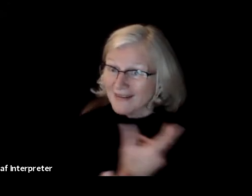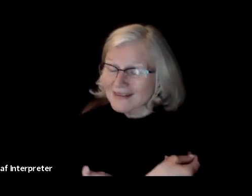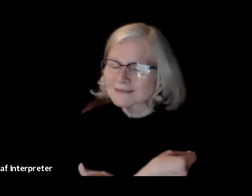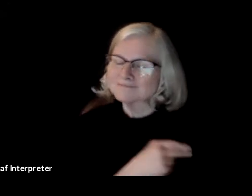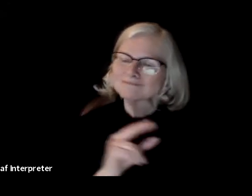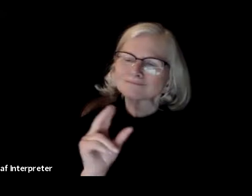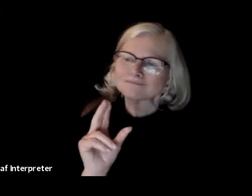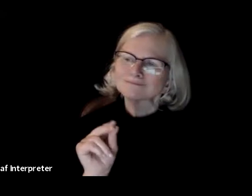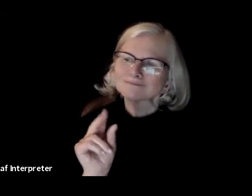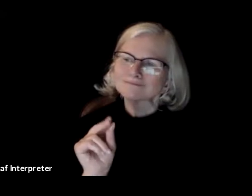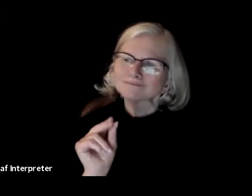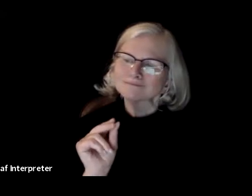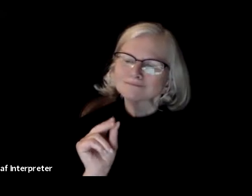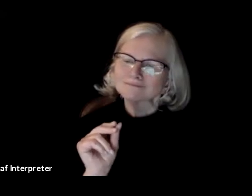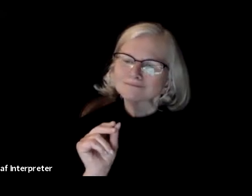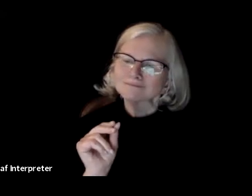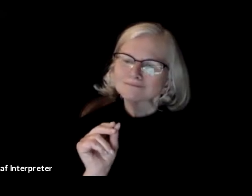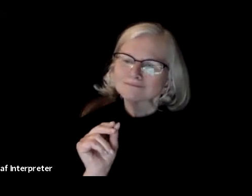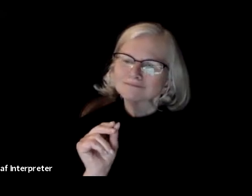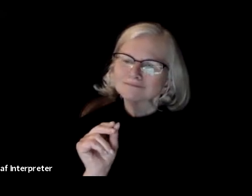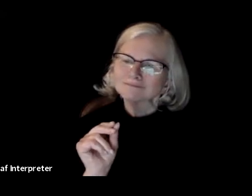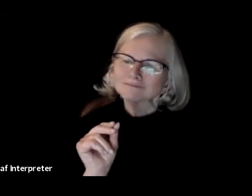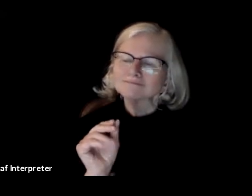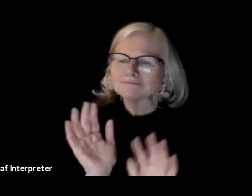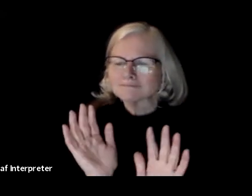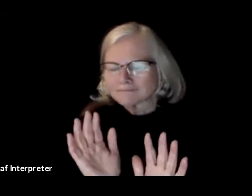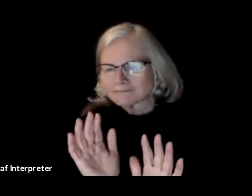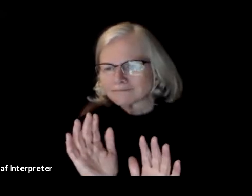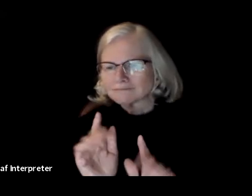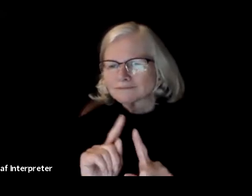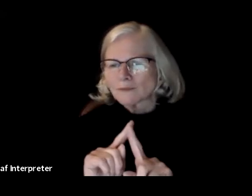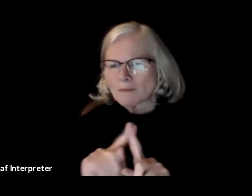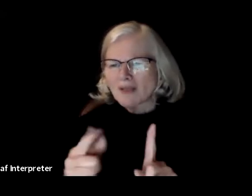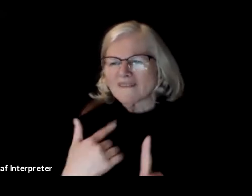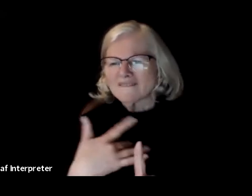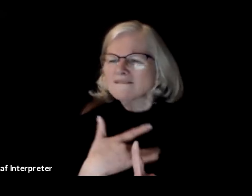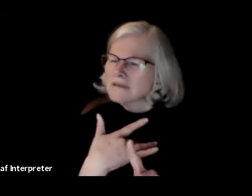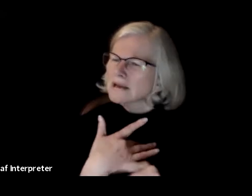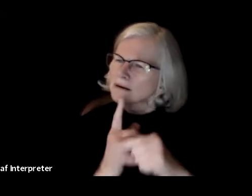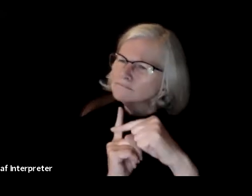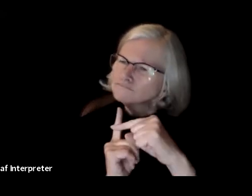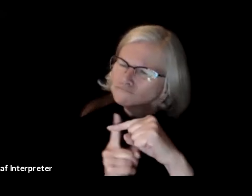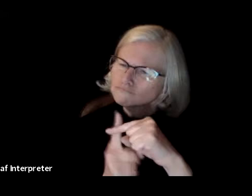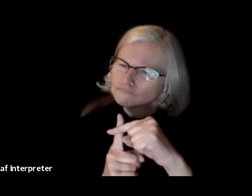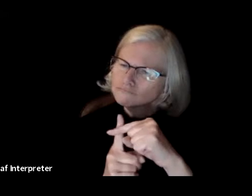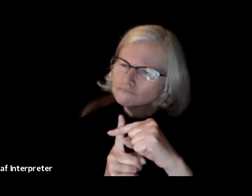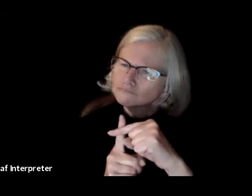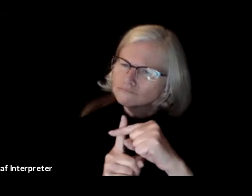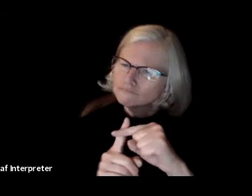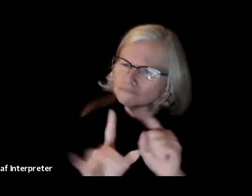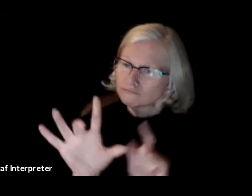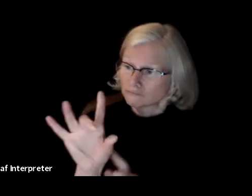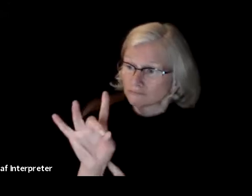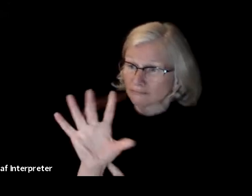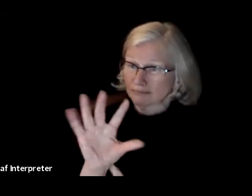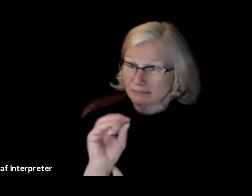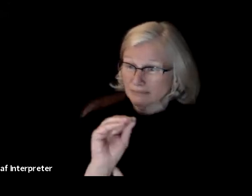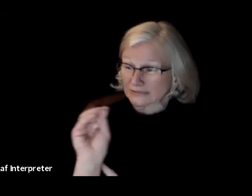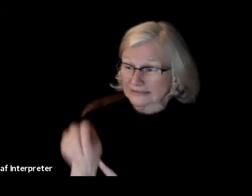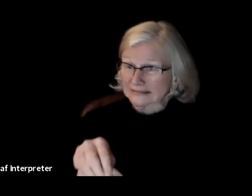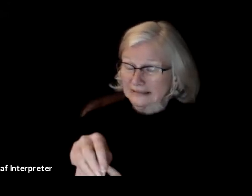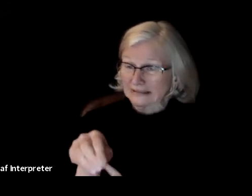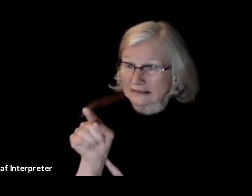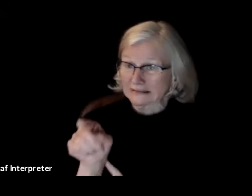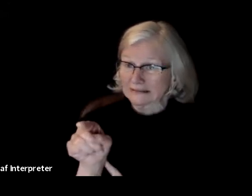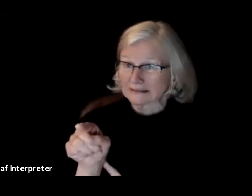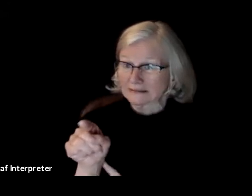report, statewide, 80% of residents in skilled nursing facilities or nursing homes and 85%